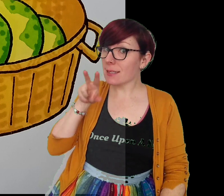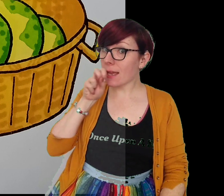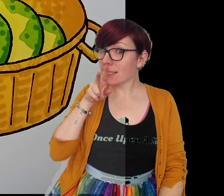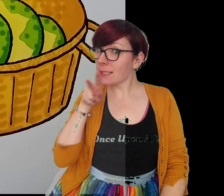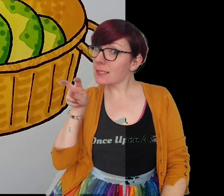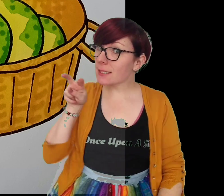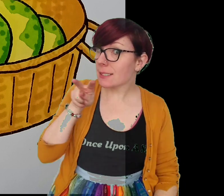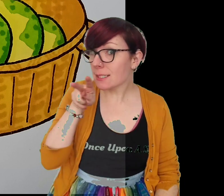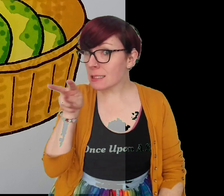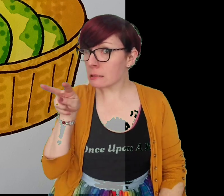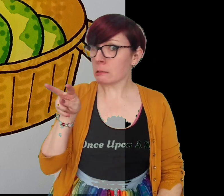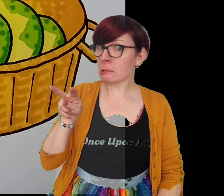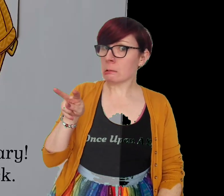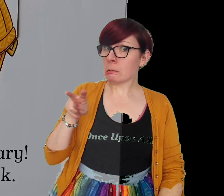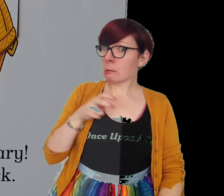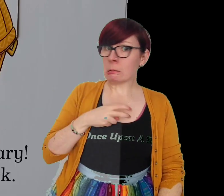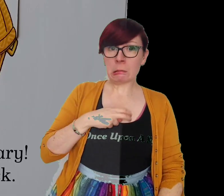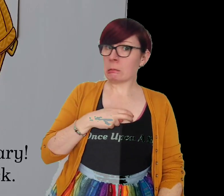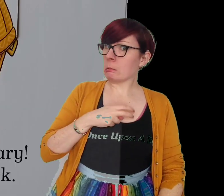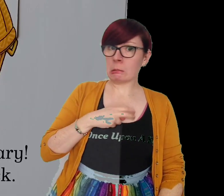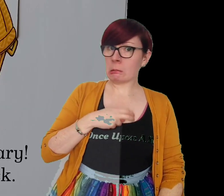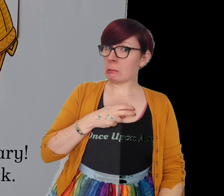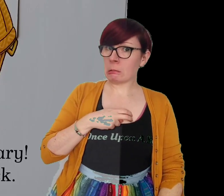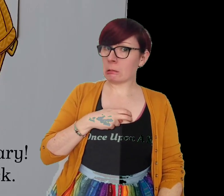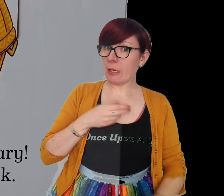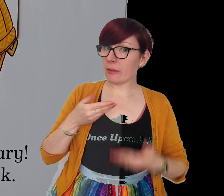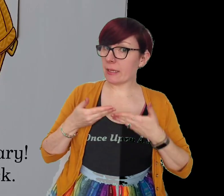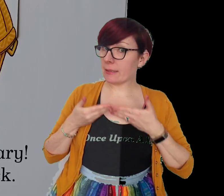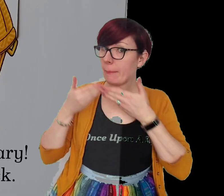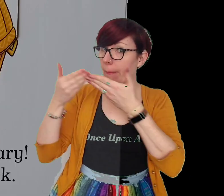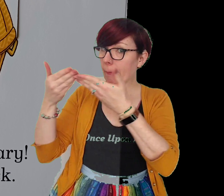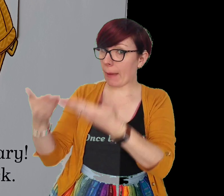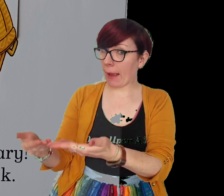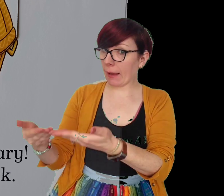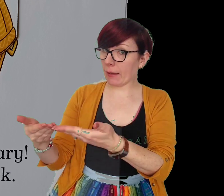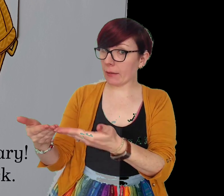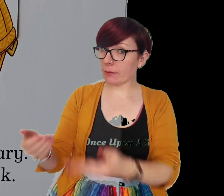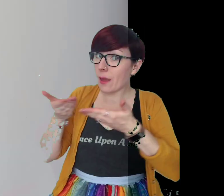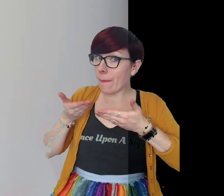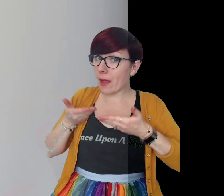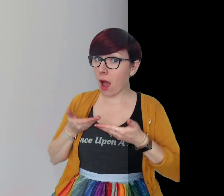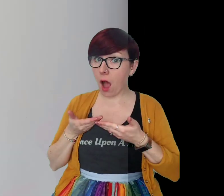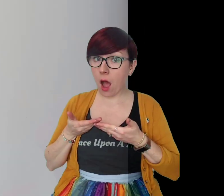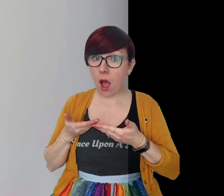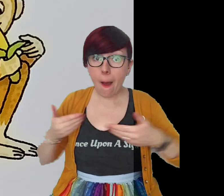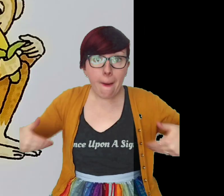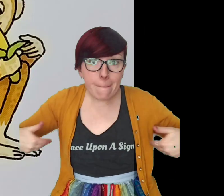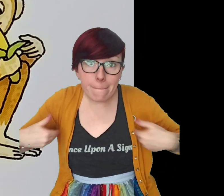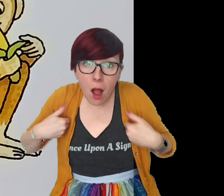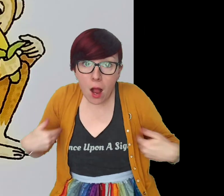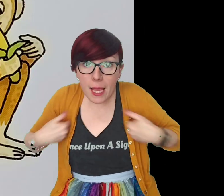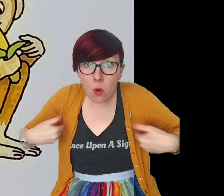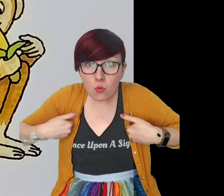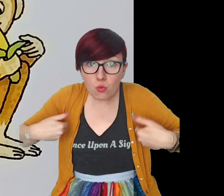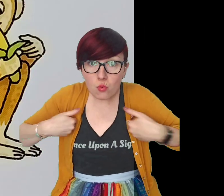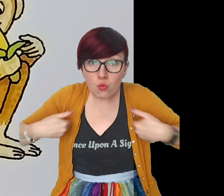a snake. He was too scary. I sent him back. So they sent me a